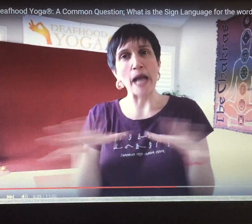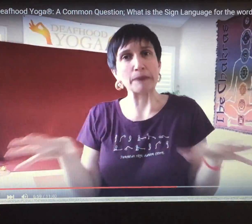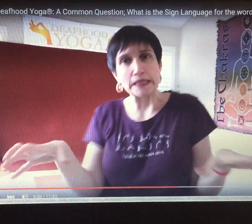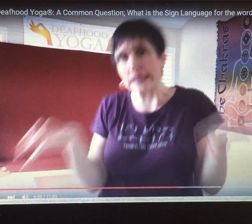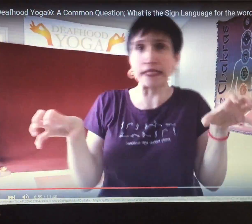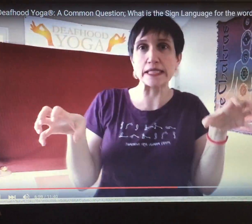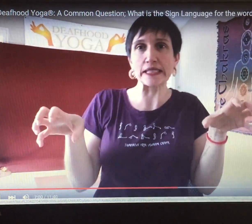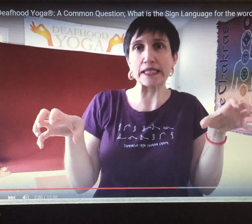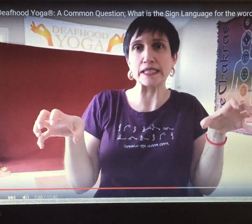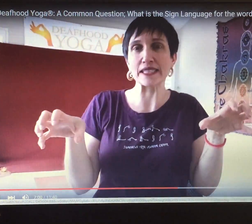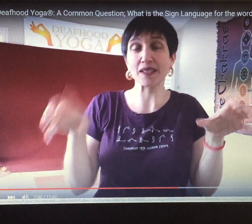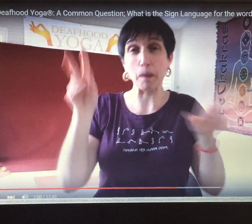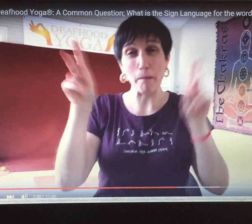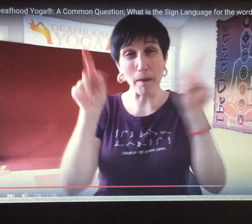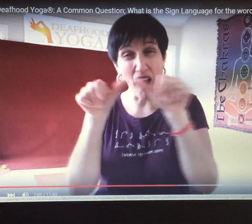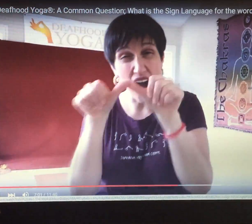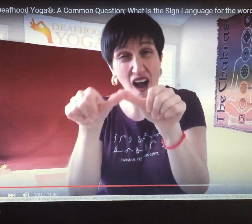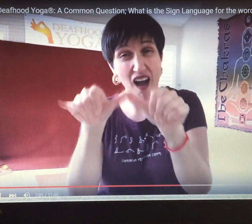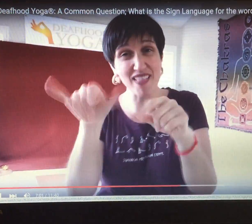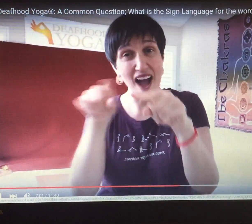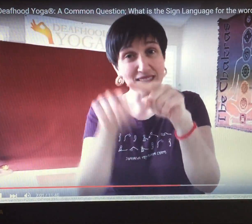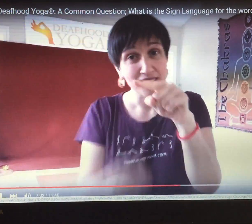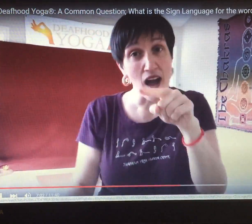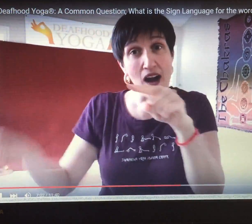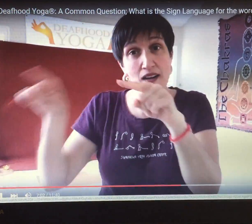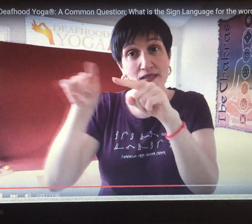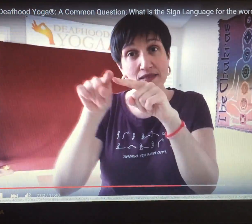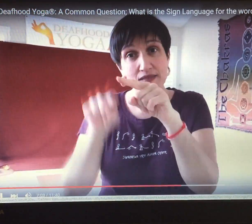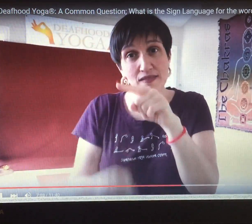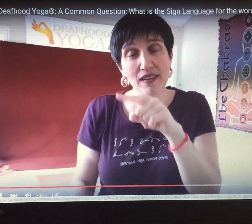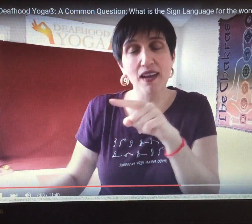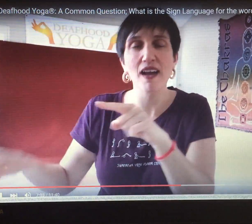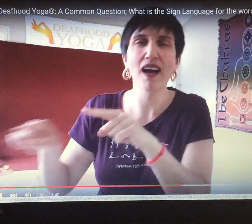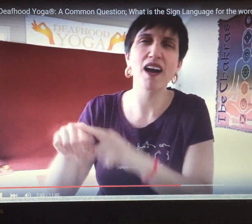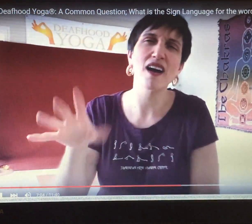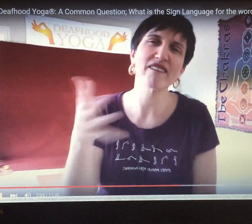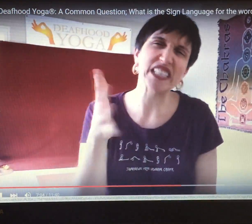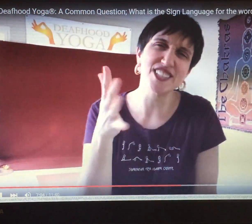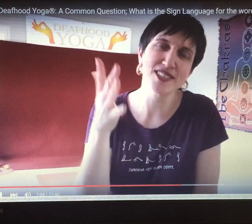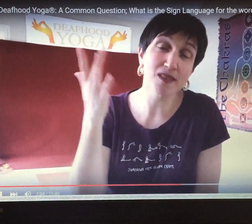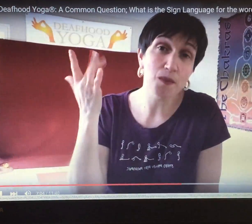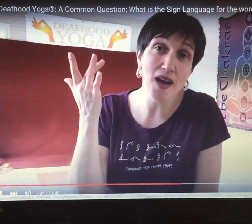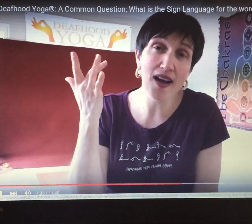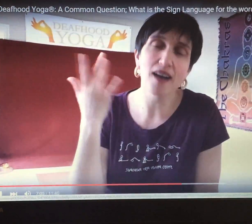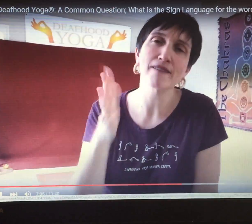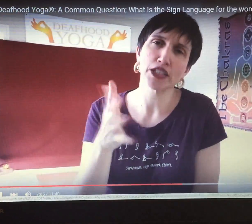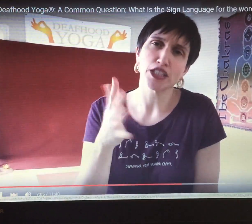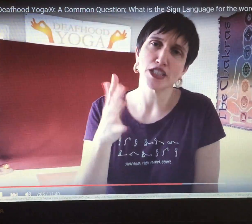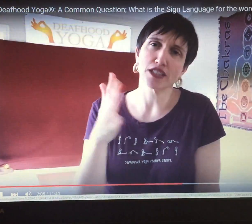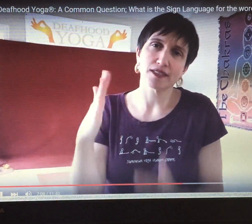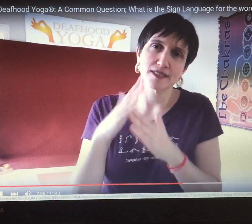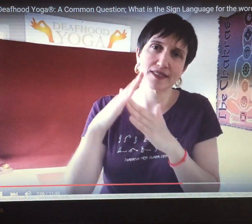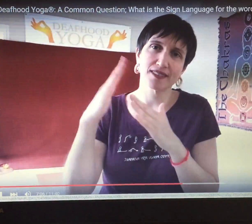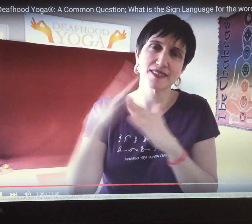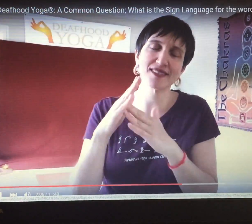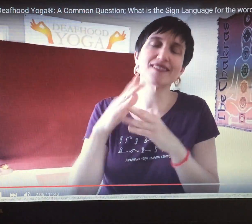of their bodies become stiff. People continue that cycle again and again. It needs to